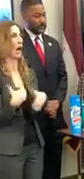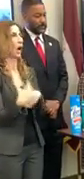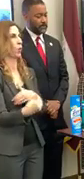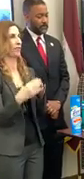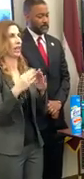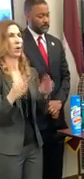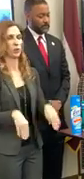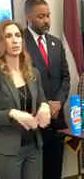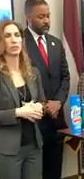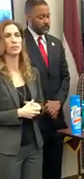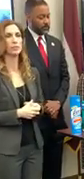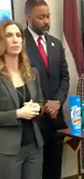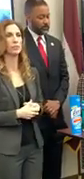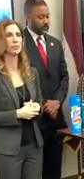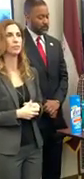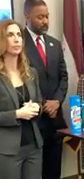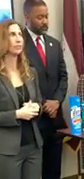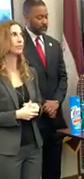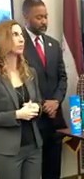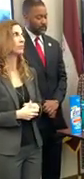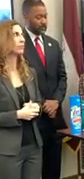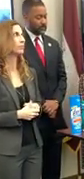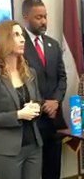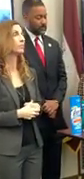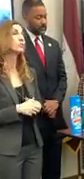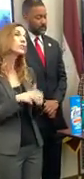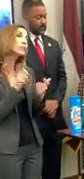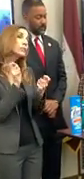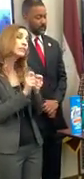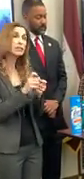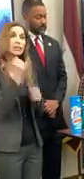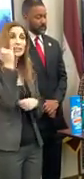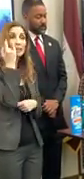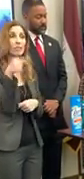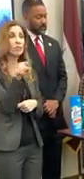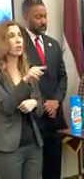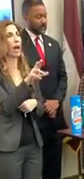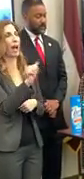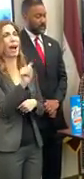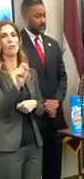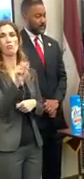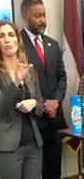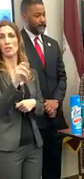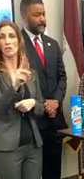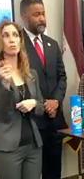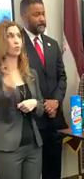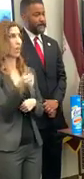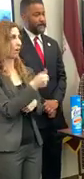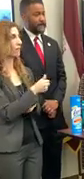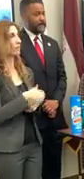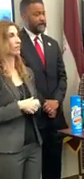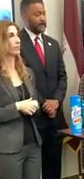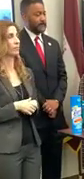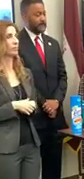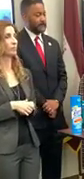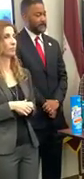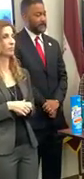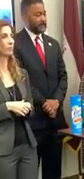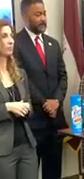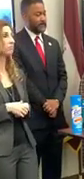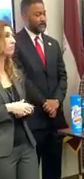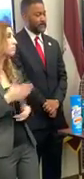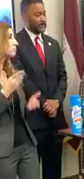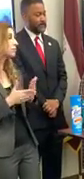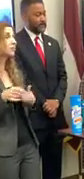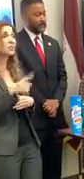need to leave your home. So, you know, particularly if you're in one of these at-risk categories. So if you can get yourself in a situation where